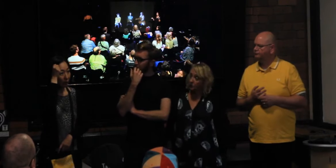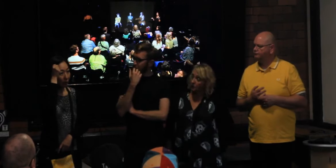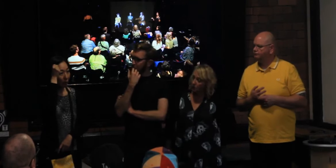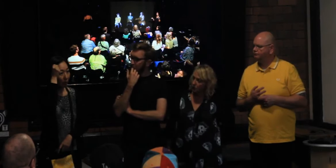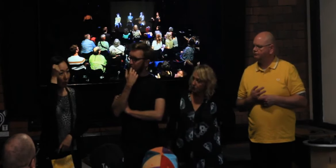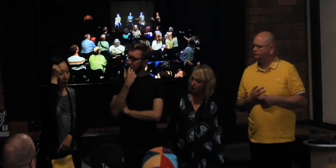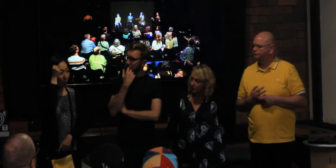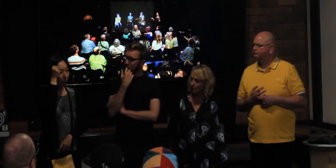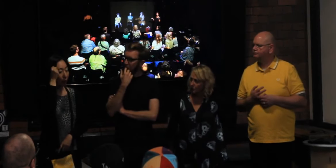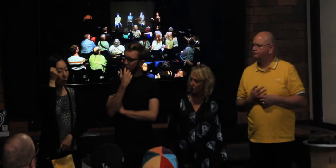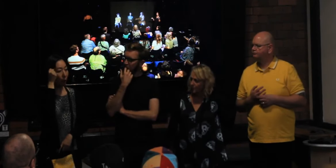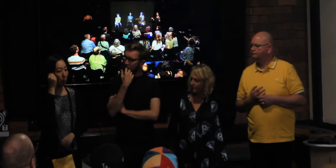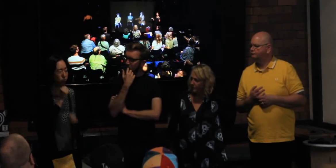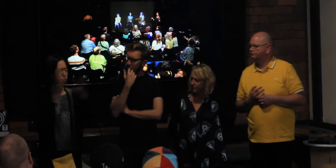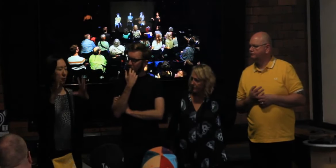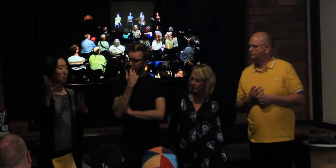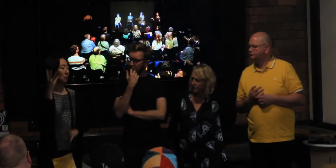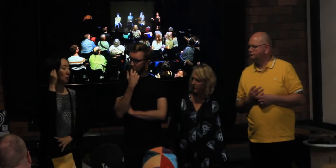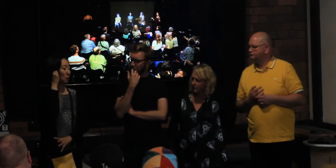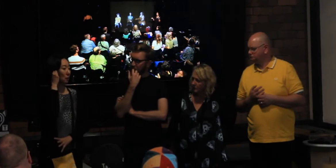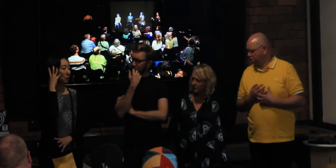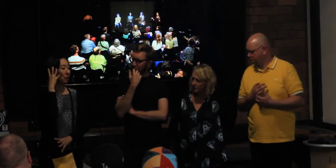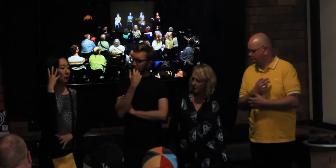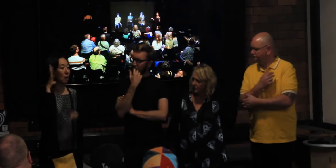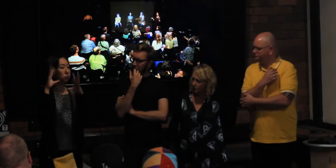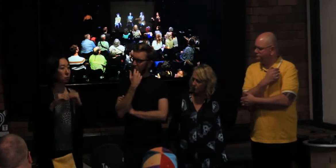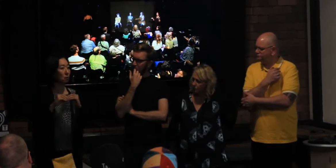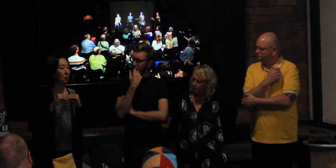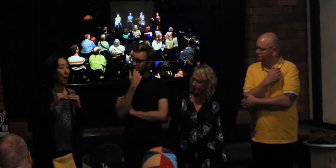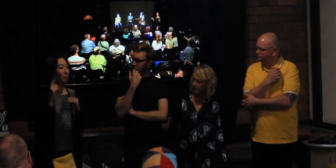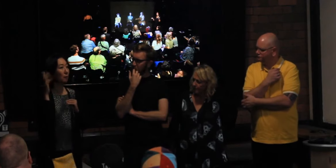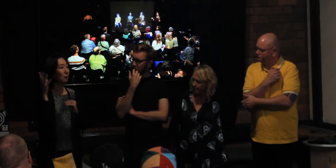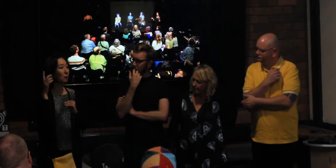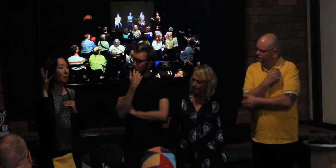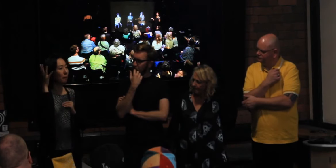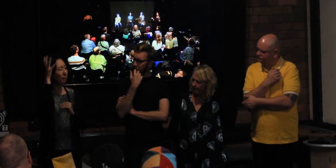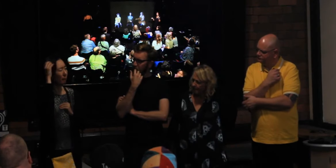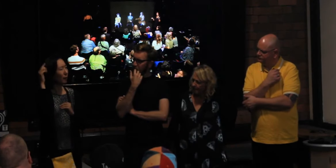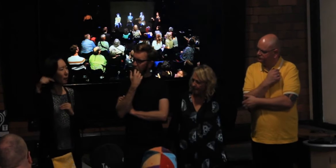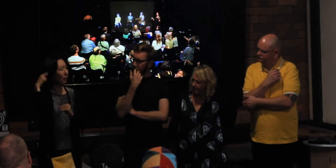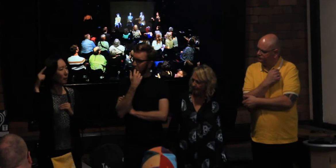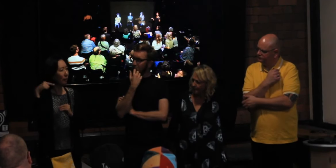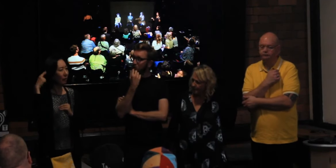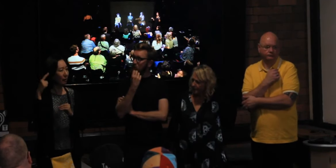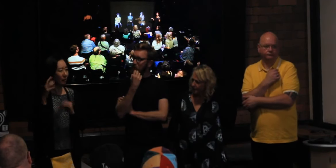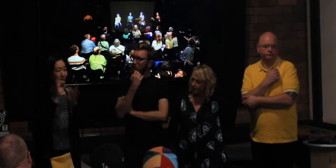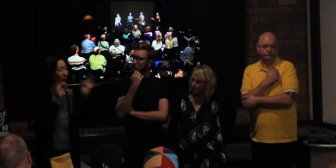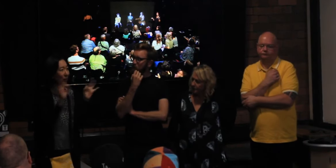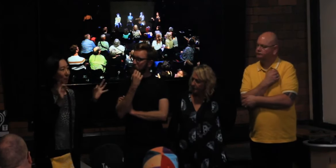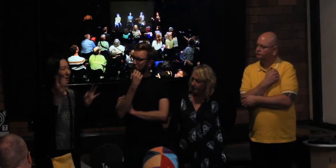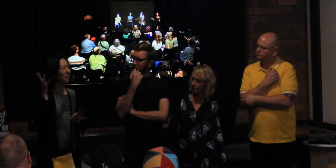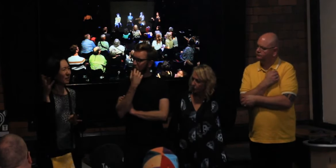about sound memory or auditory memory, you know, in terms of rehearing the sound of